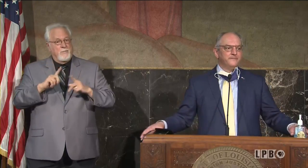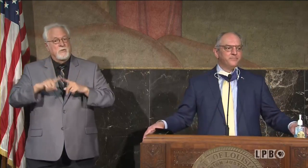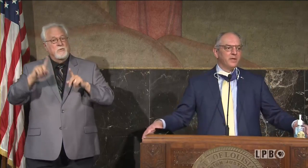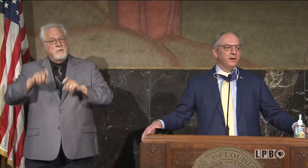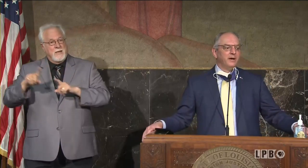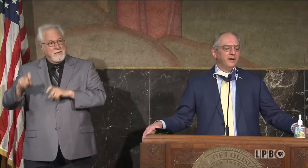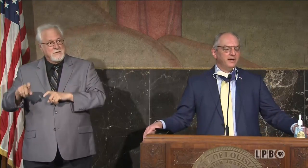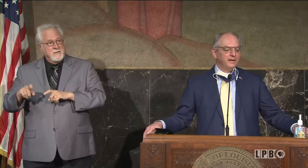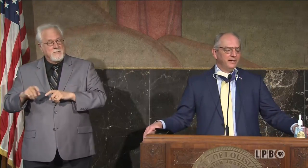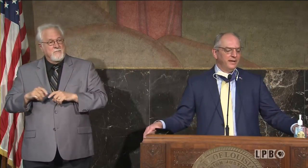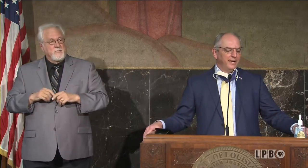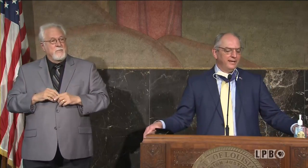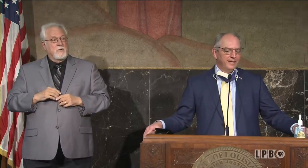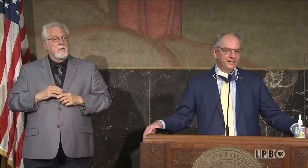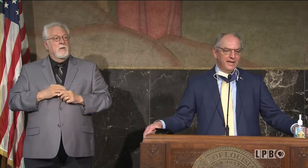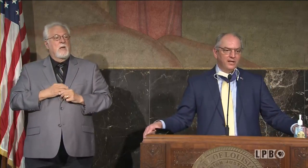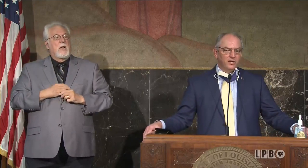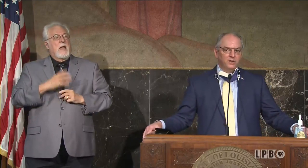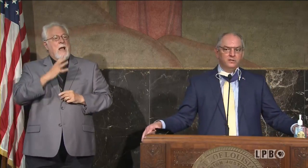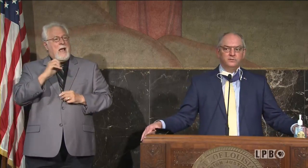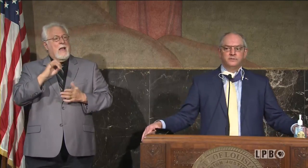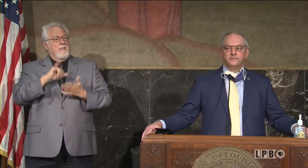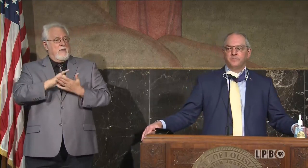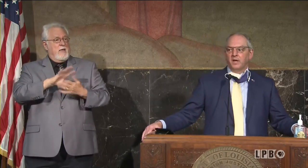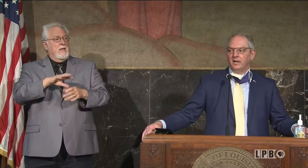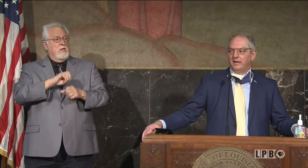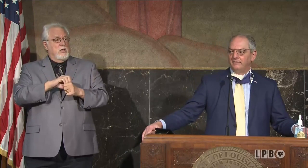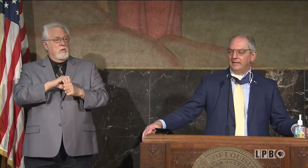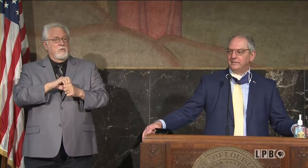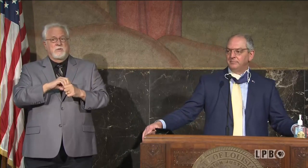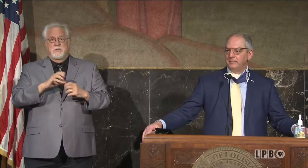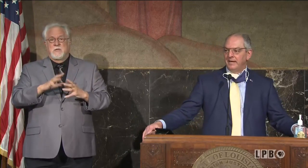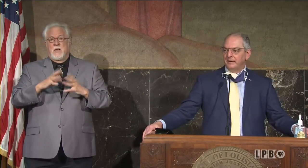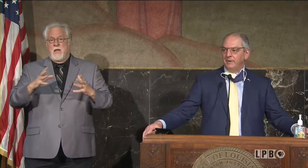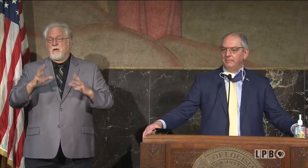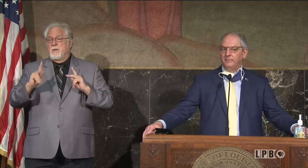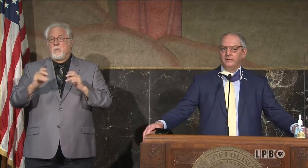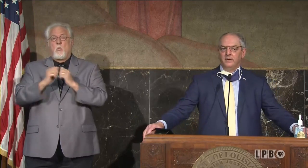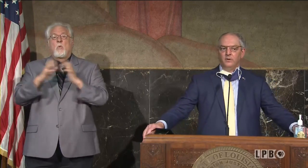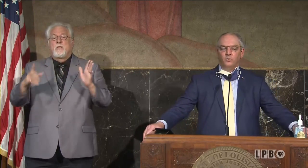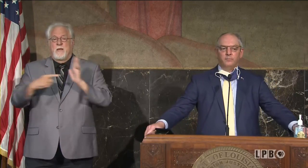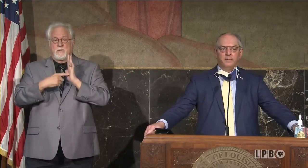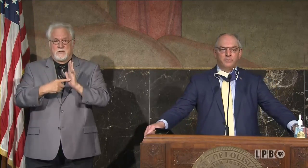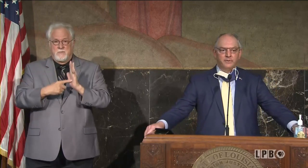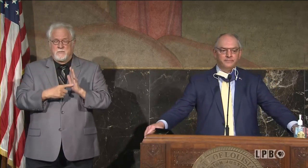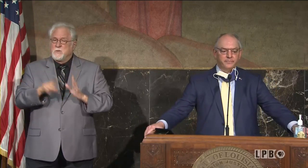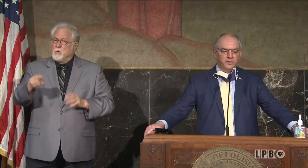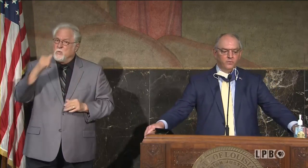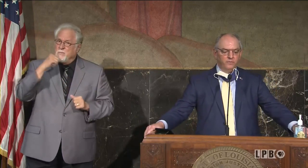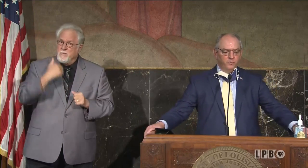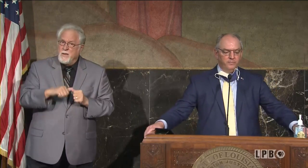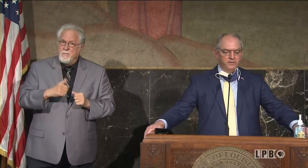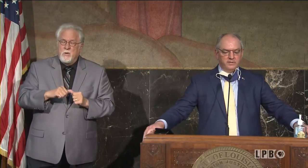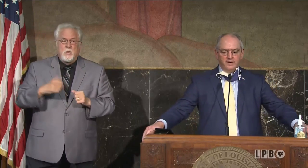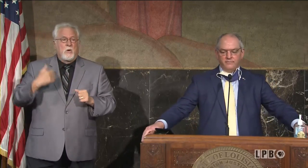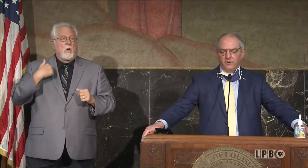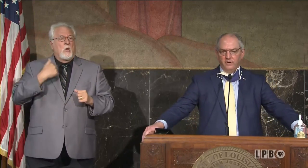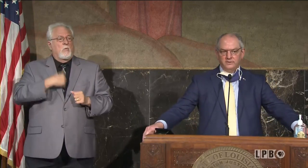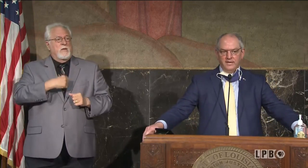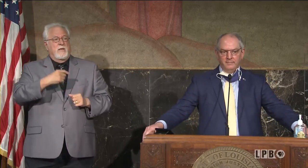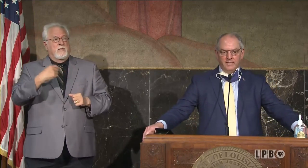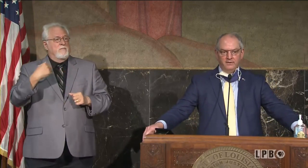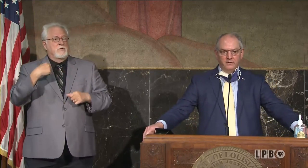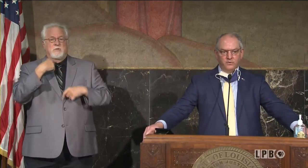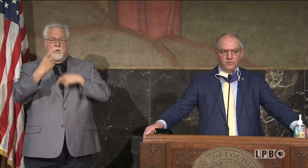tested, and that includes a lot of asymptomatic people. Remember, we've been saying for a